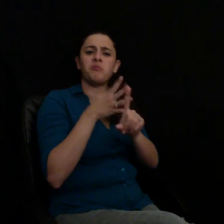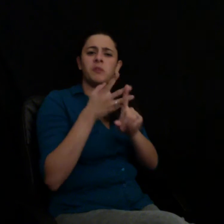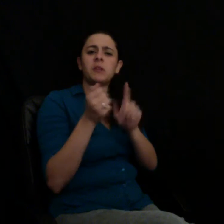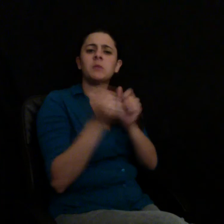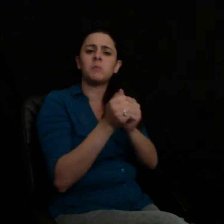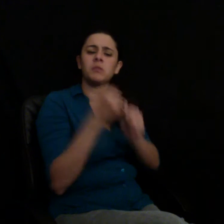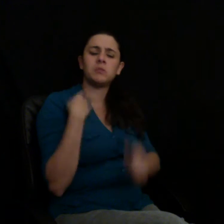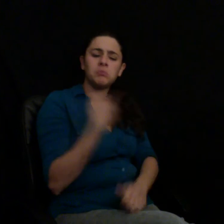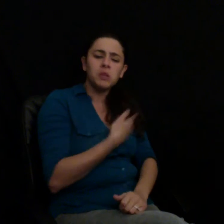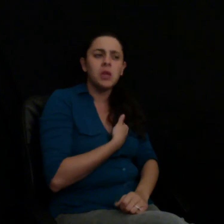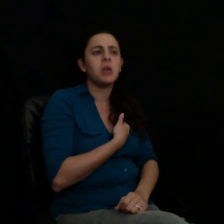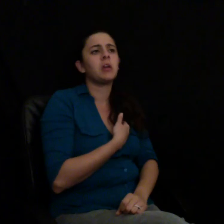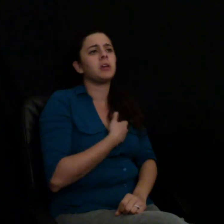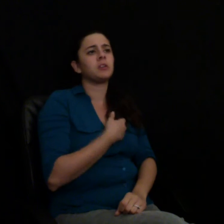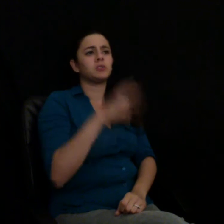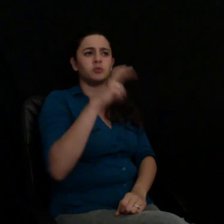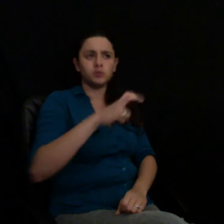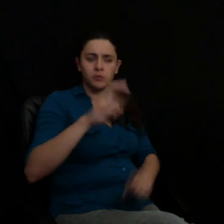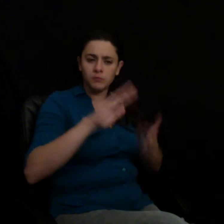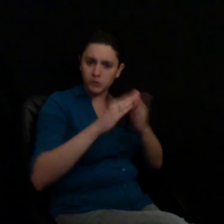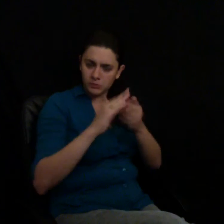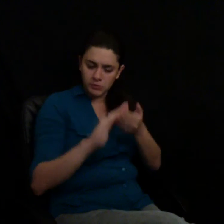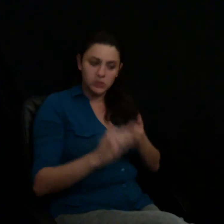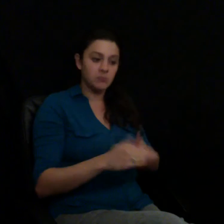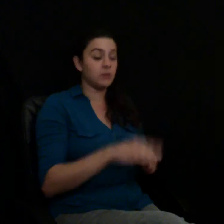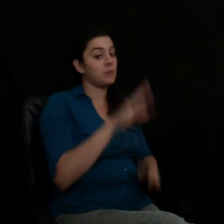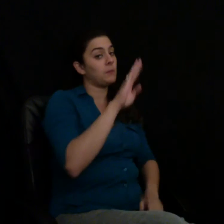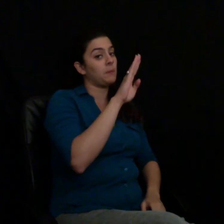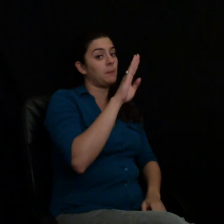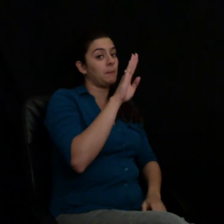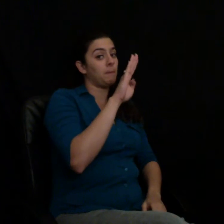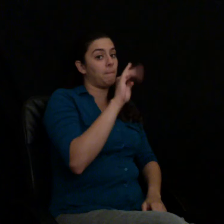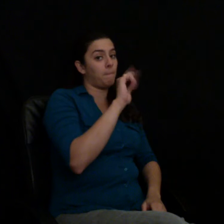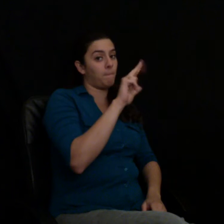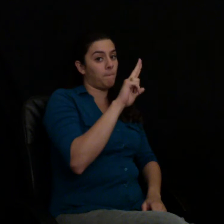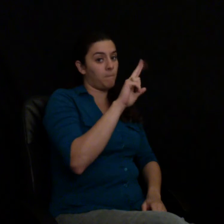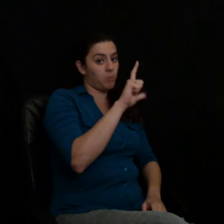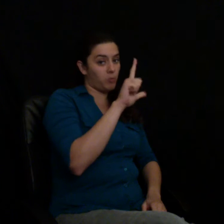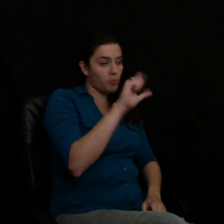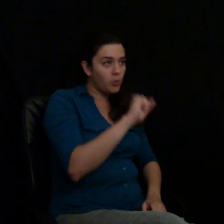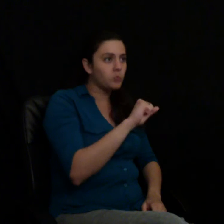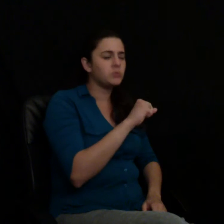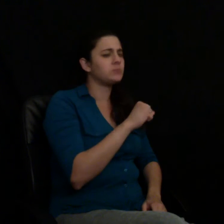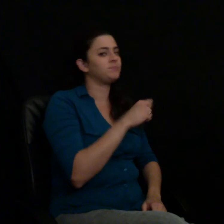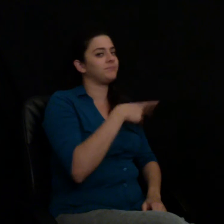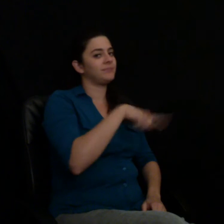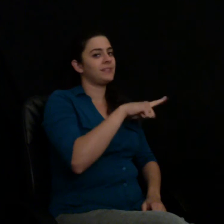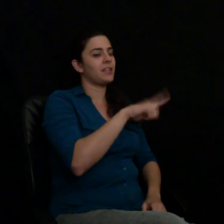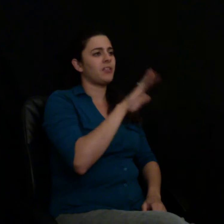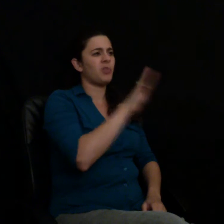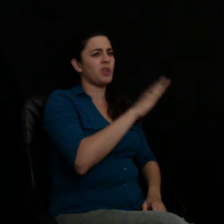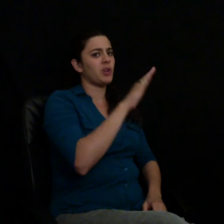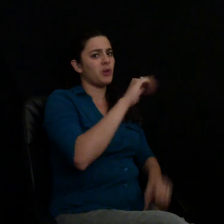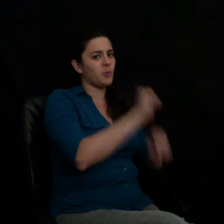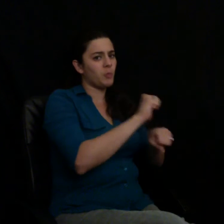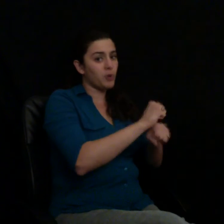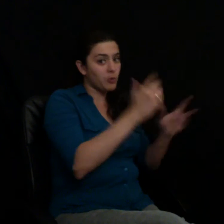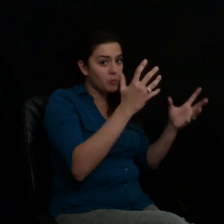So, it's an enemy relationship between bulls and hobos. Earlier in American history, as of like 60,